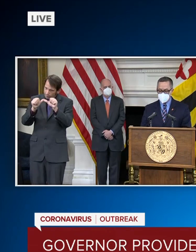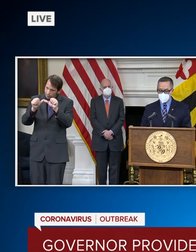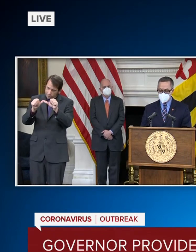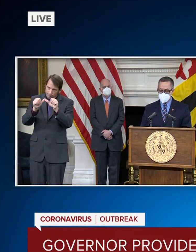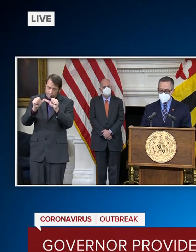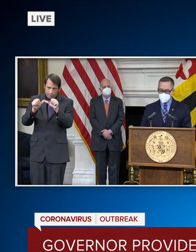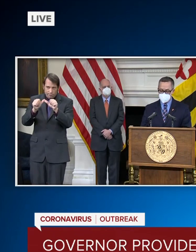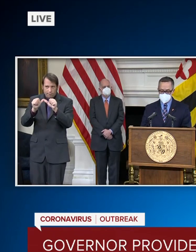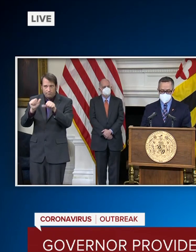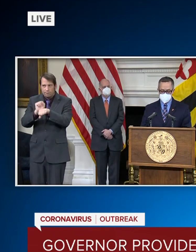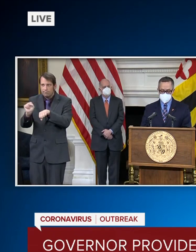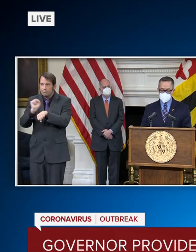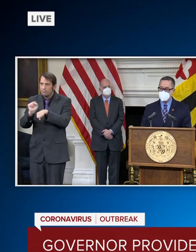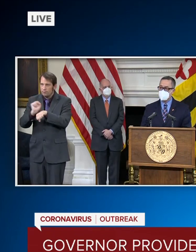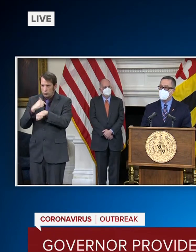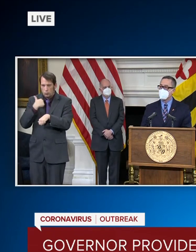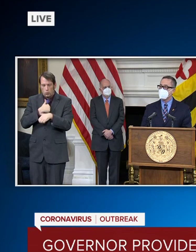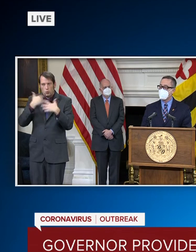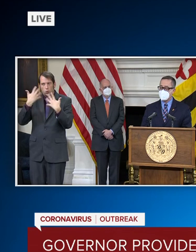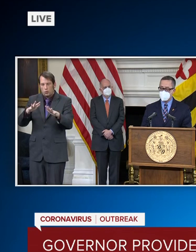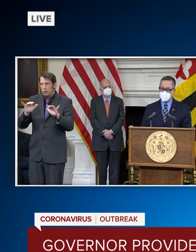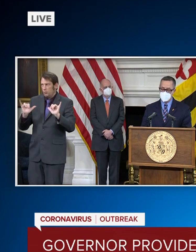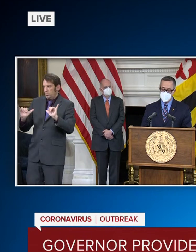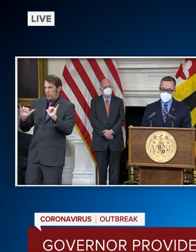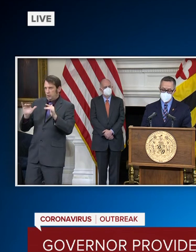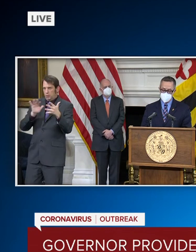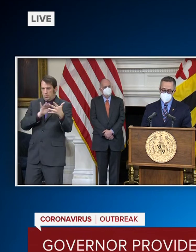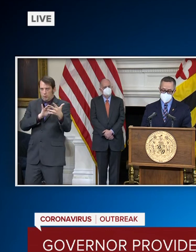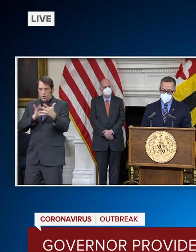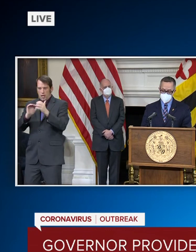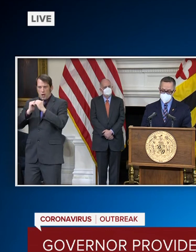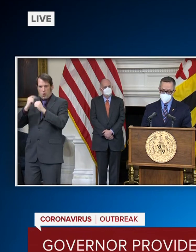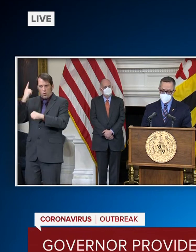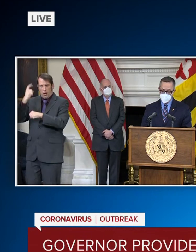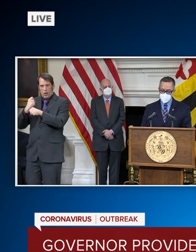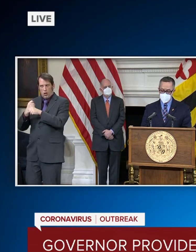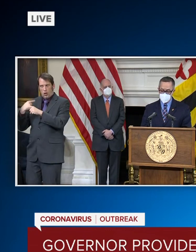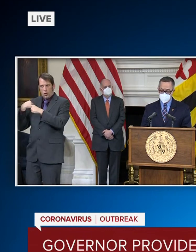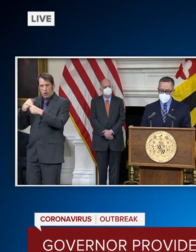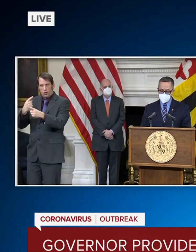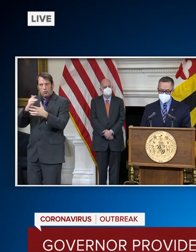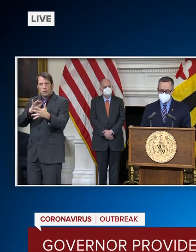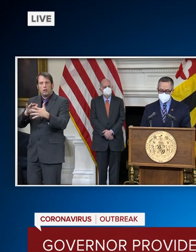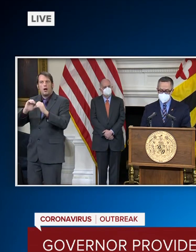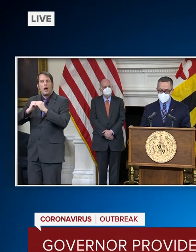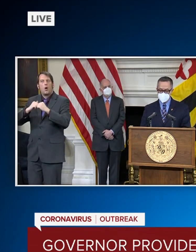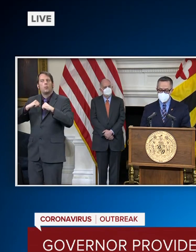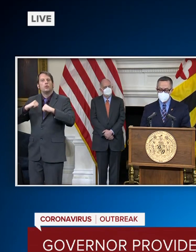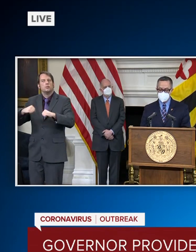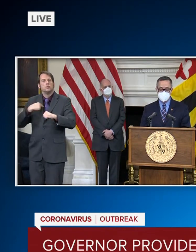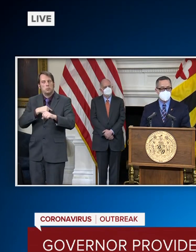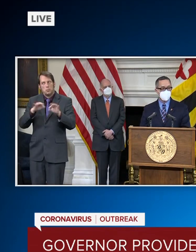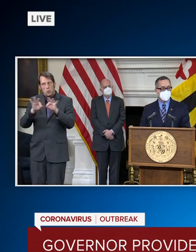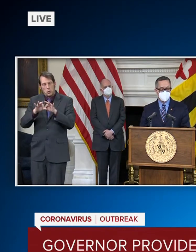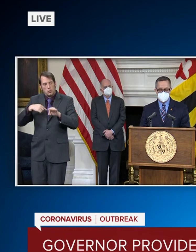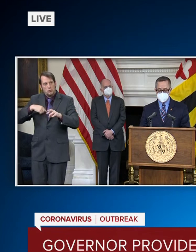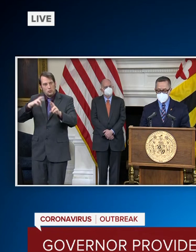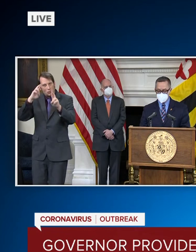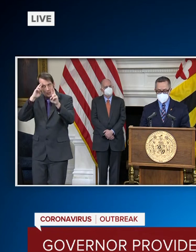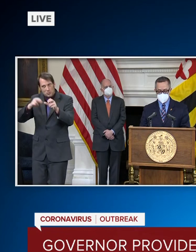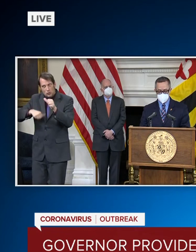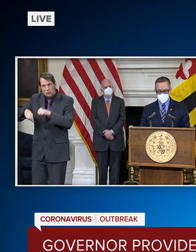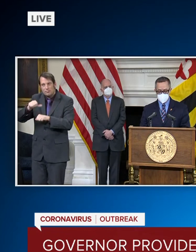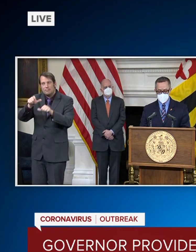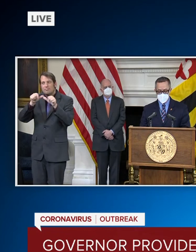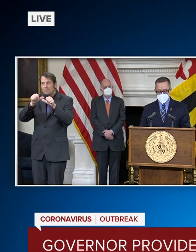We learned how to protect ourselves and show respect for each other by wearing masks to prevent the spread of